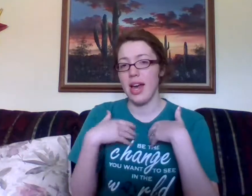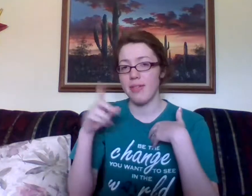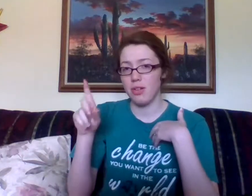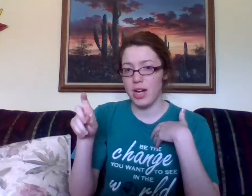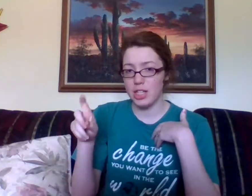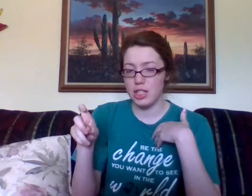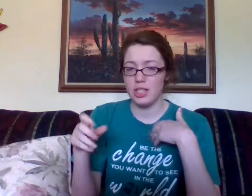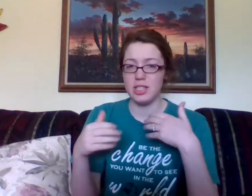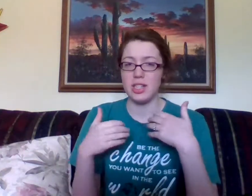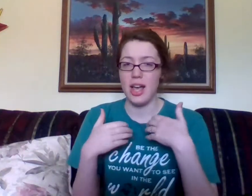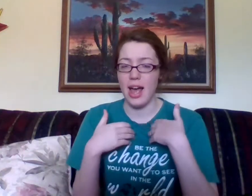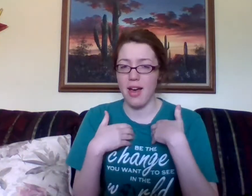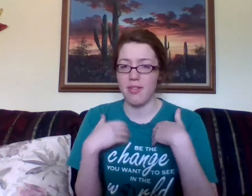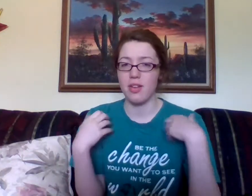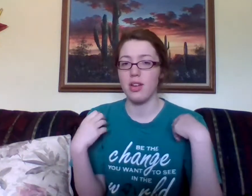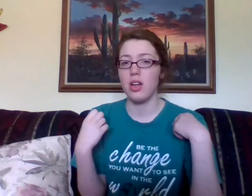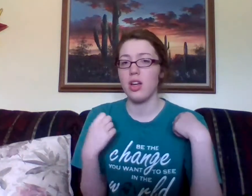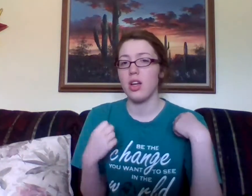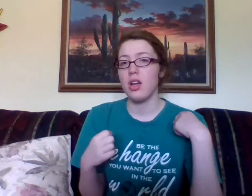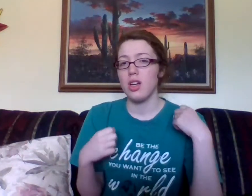have questions, have